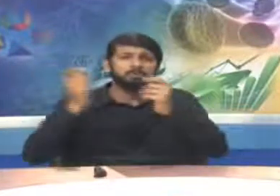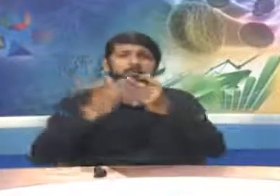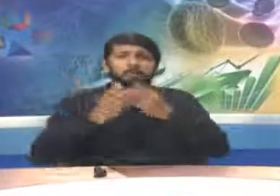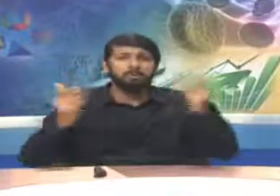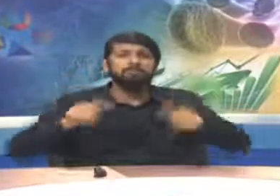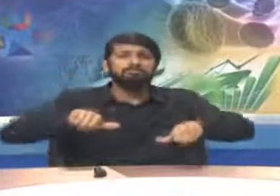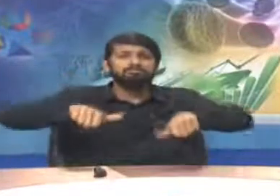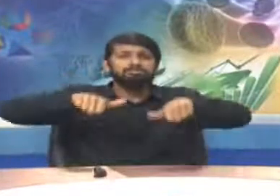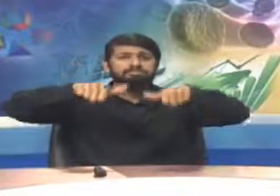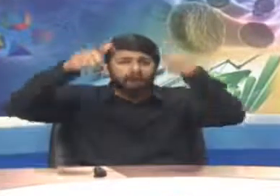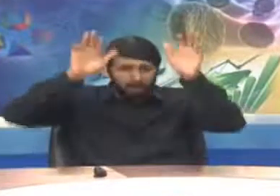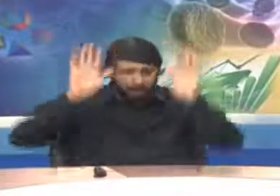the history